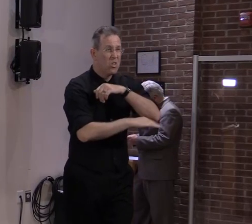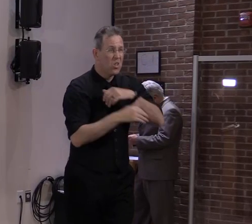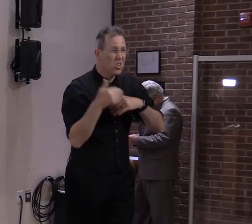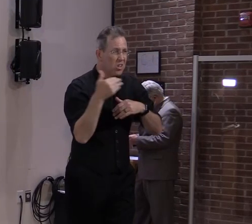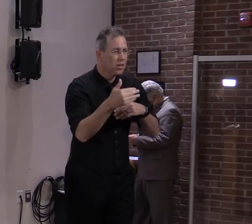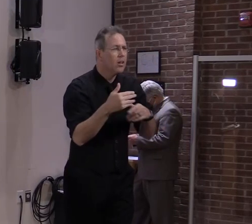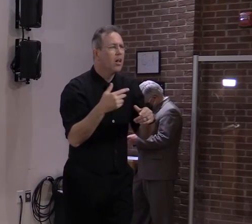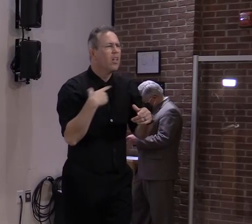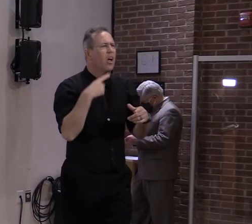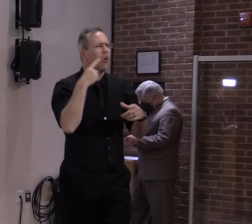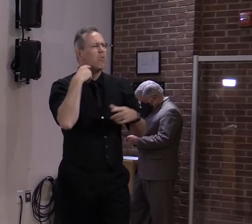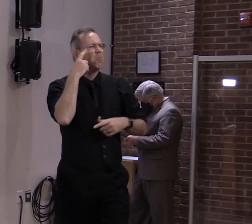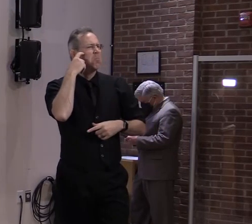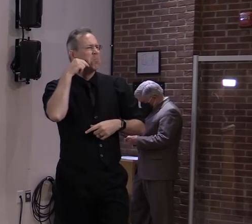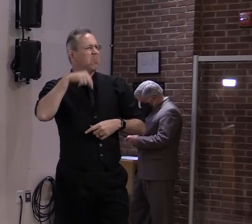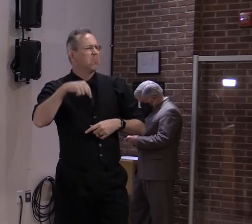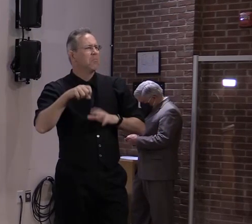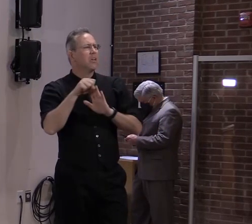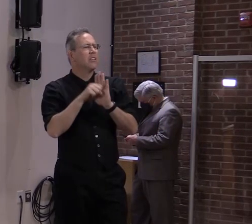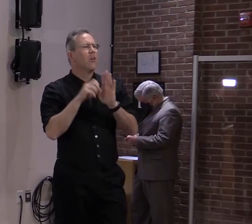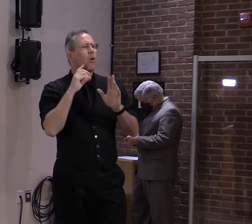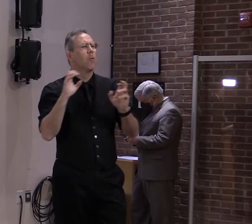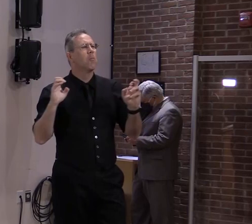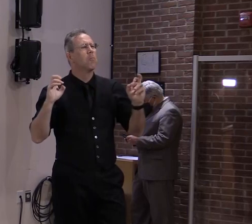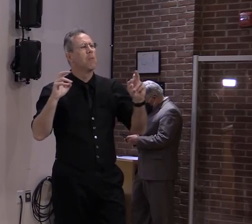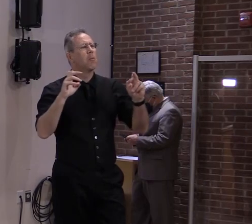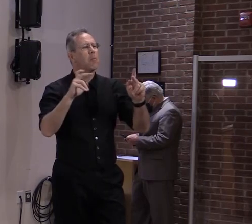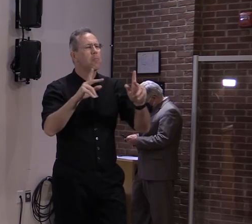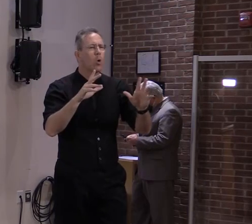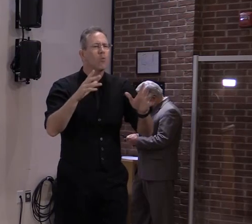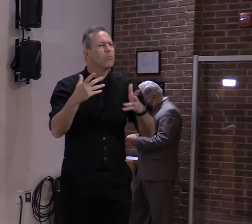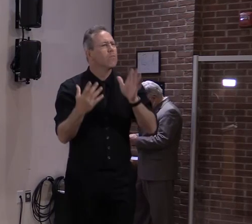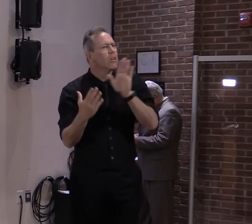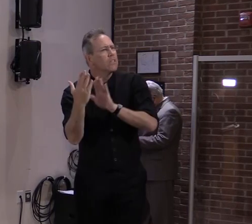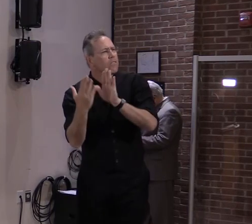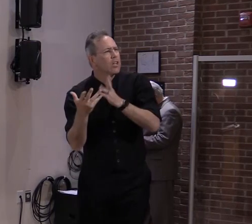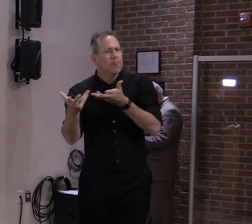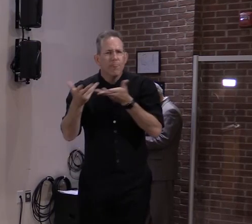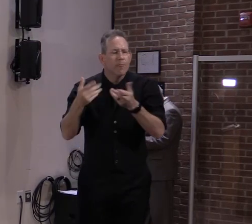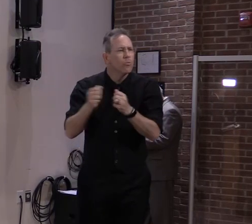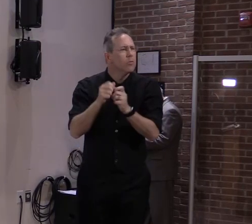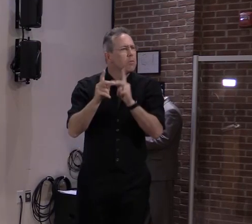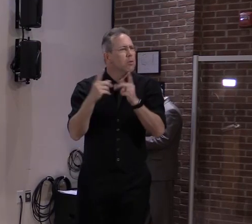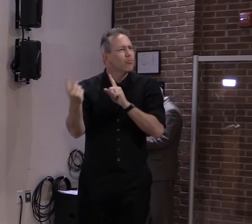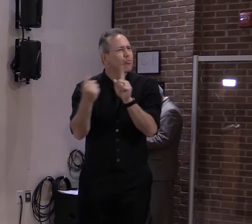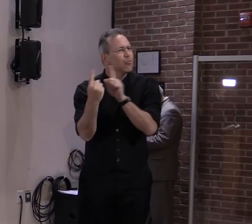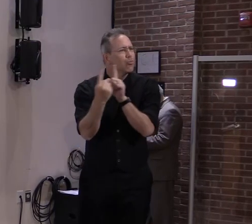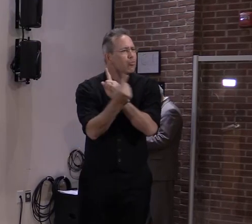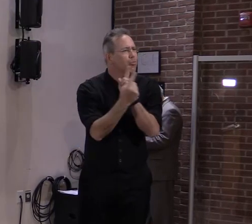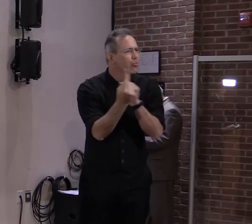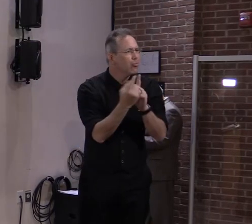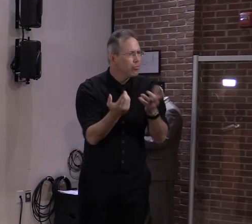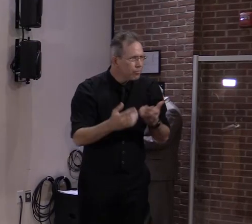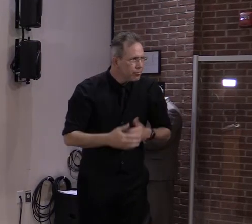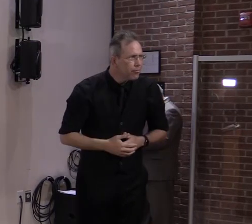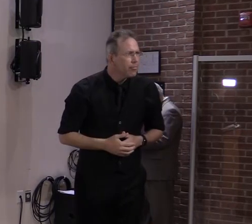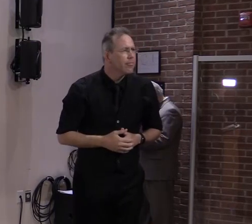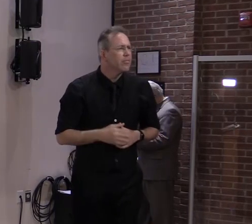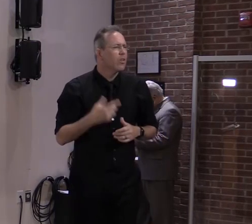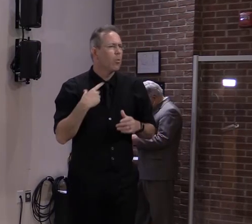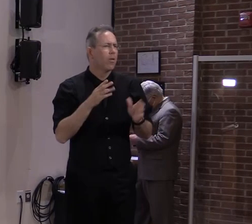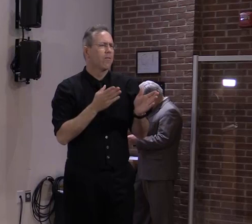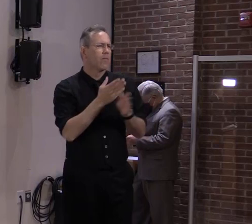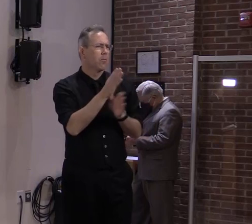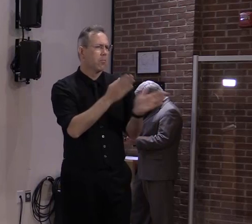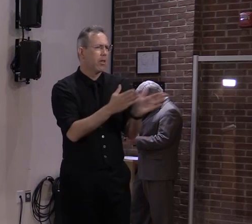to work program. And that, you know, obviously there will be questions around that as we roll that out, but also, you know, we're